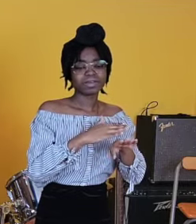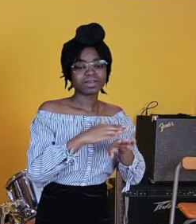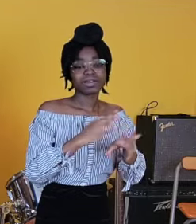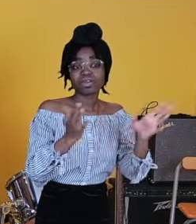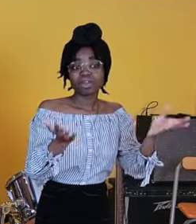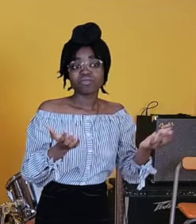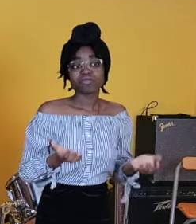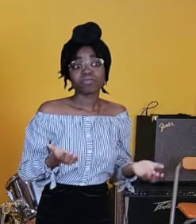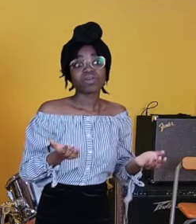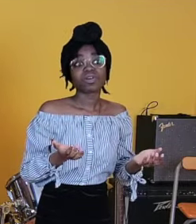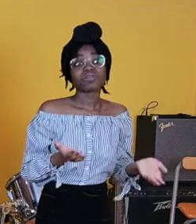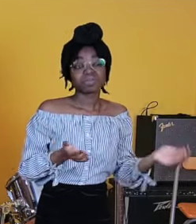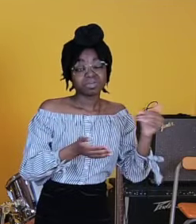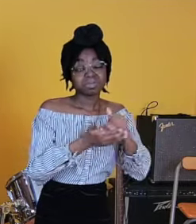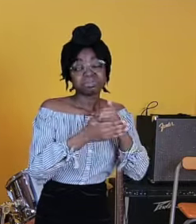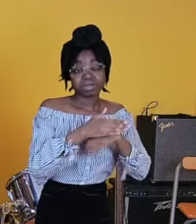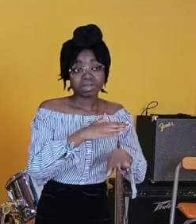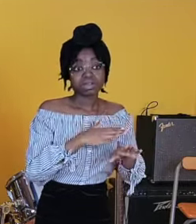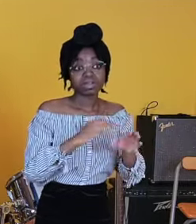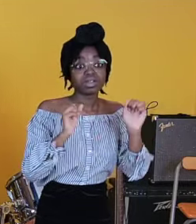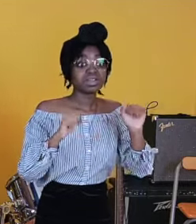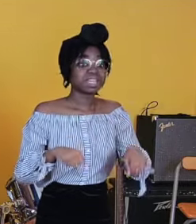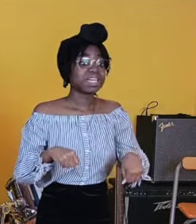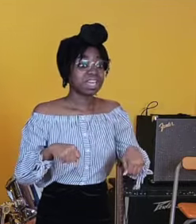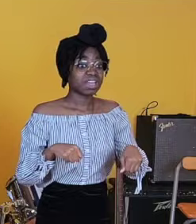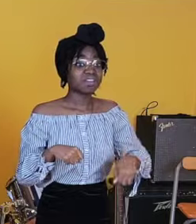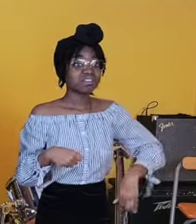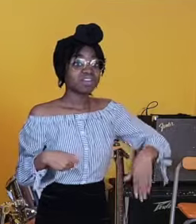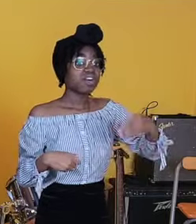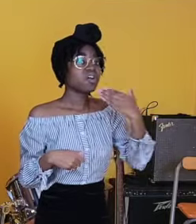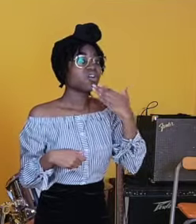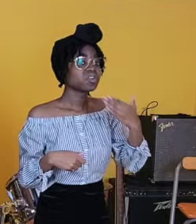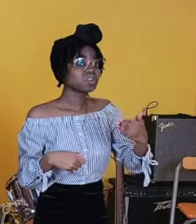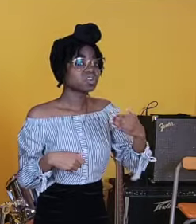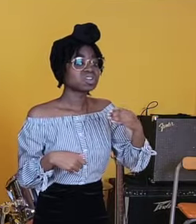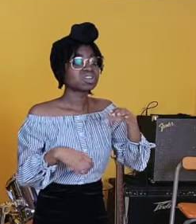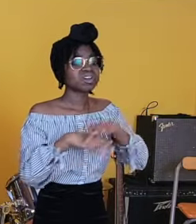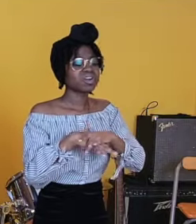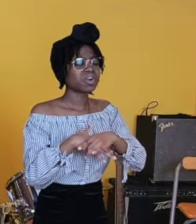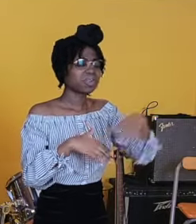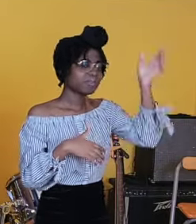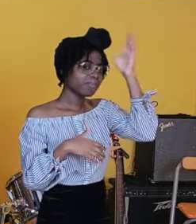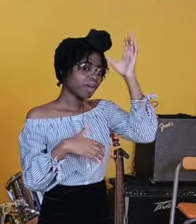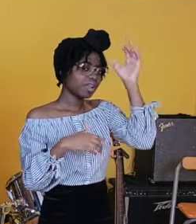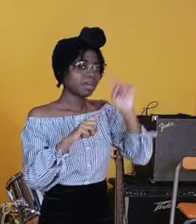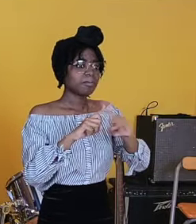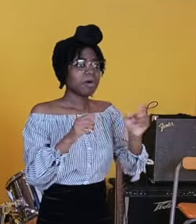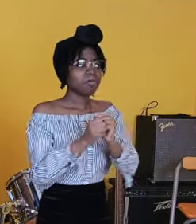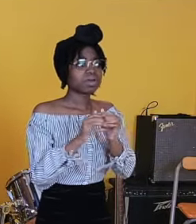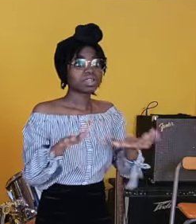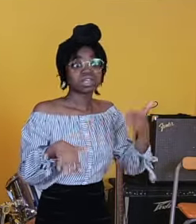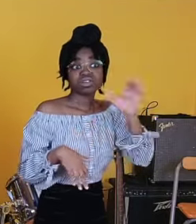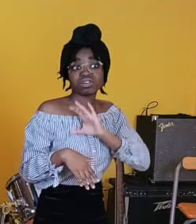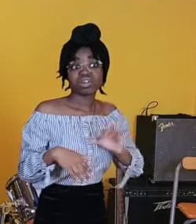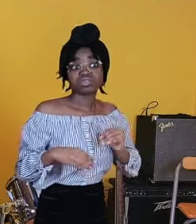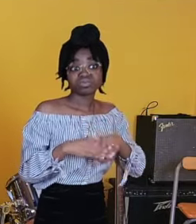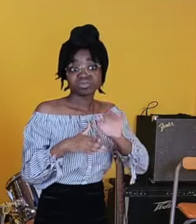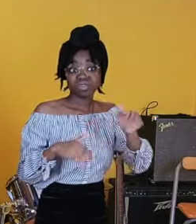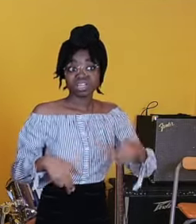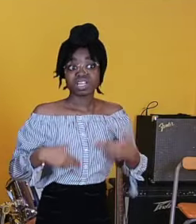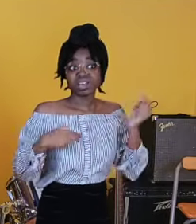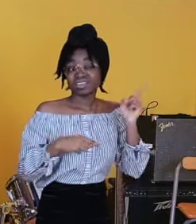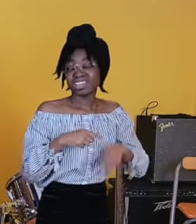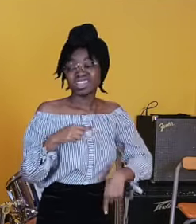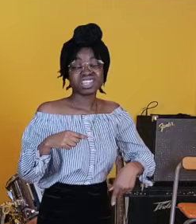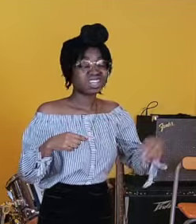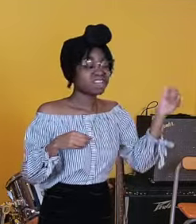You want to be born again. You can be a good earthly father, but if you don't have Christ in your life, you're not going to be in